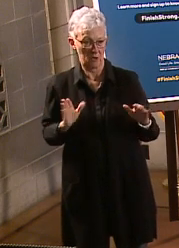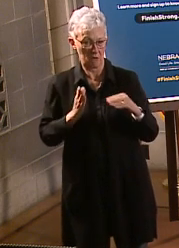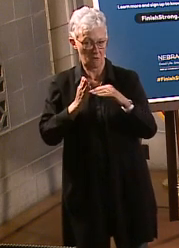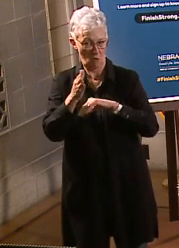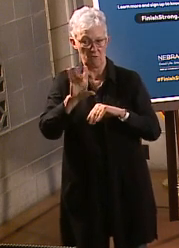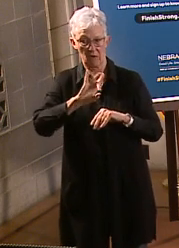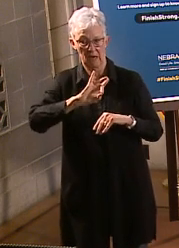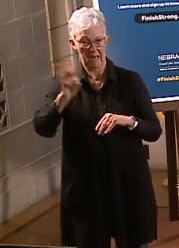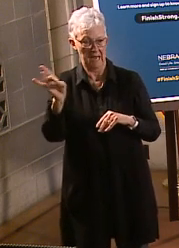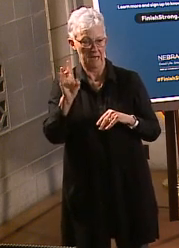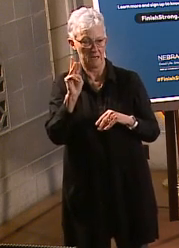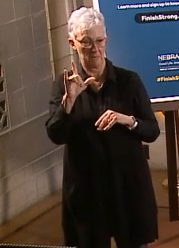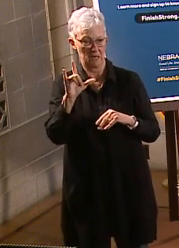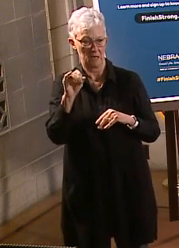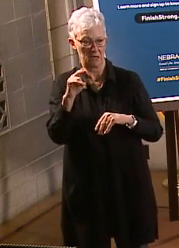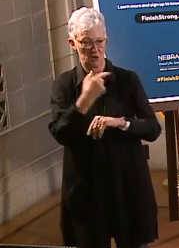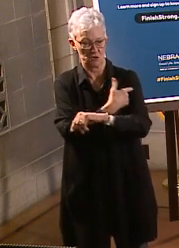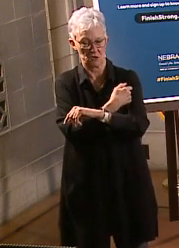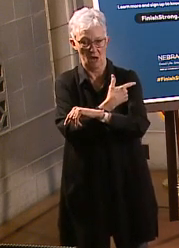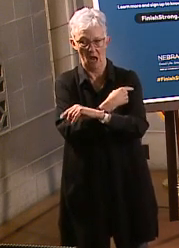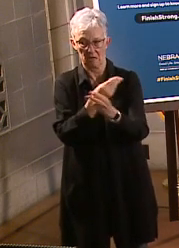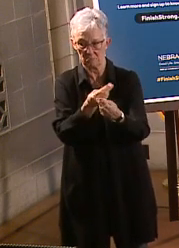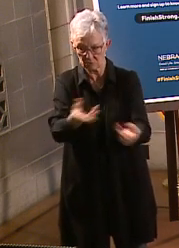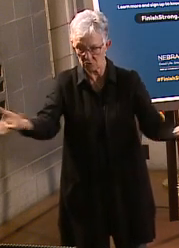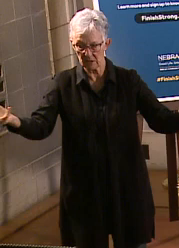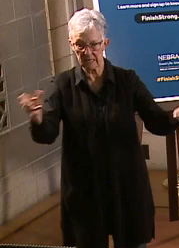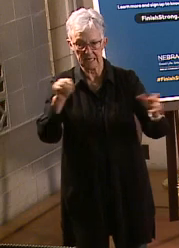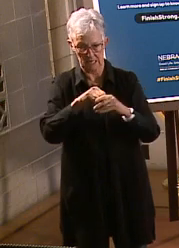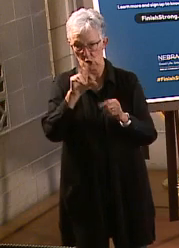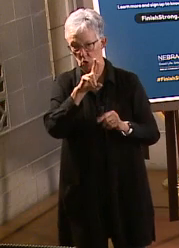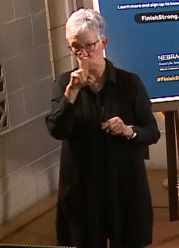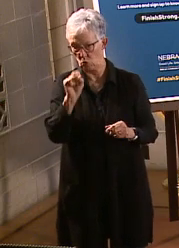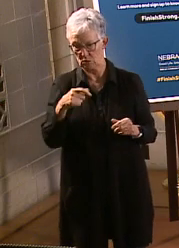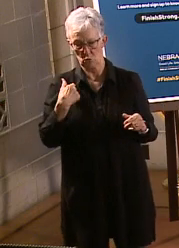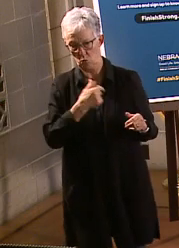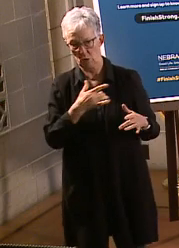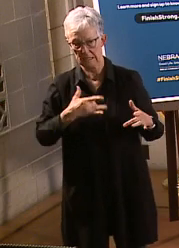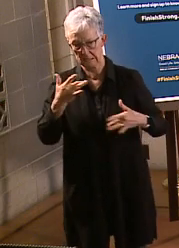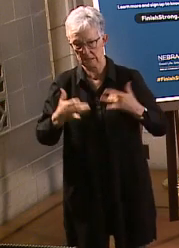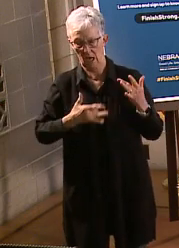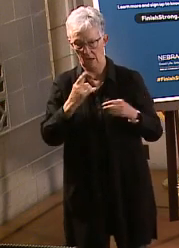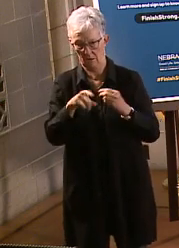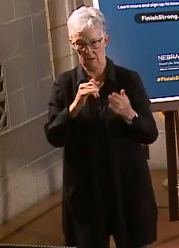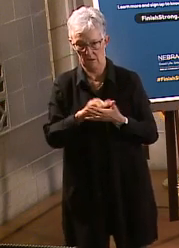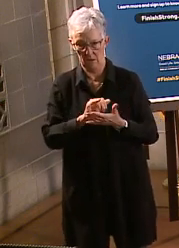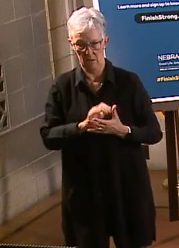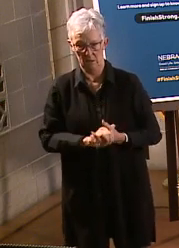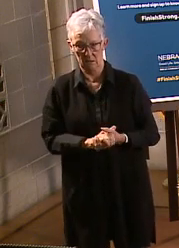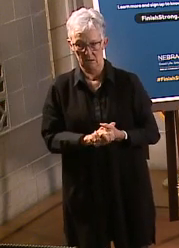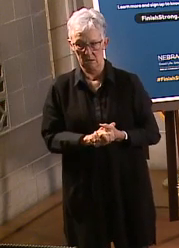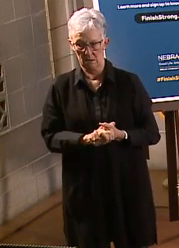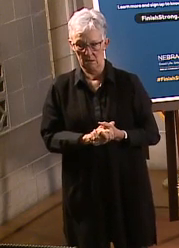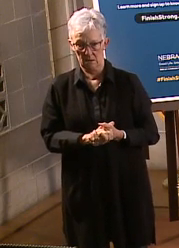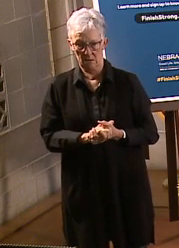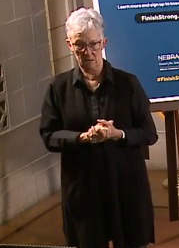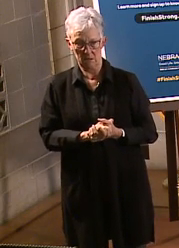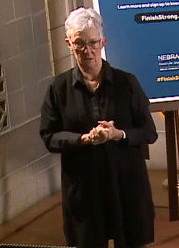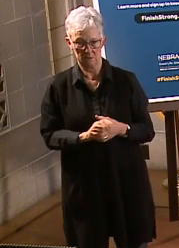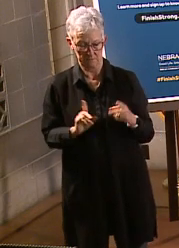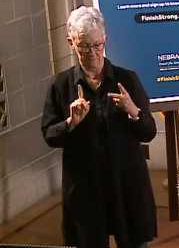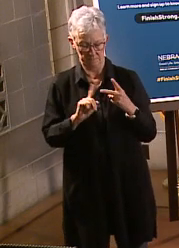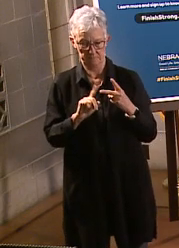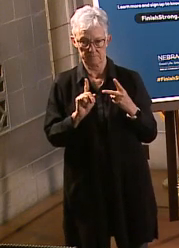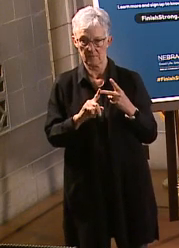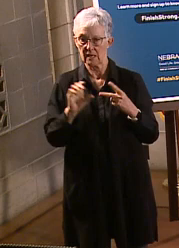delivered. So there's more vaccine coming. So that's very, very exciting news. We're pleased about that. Second bit of news is the